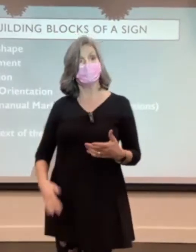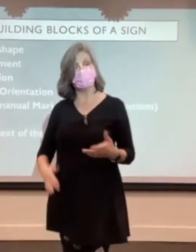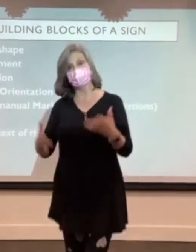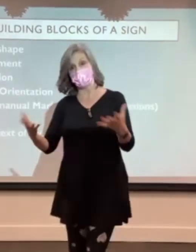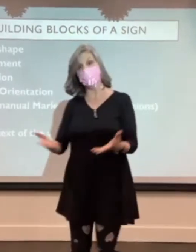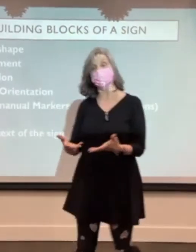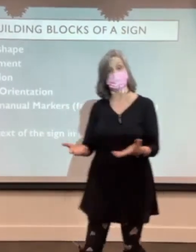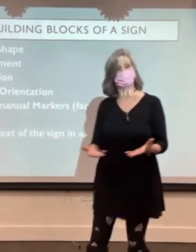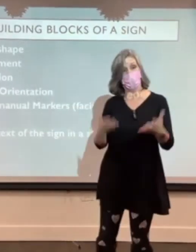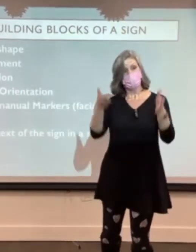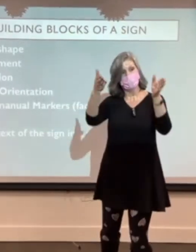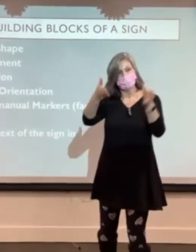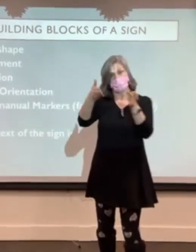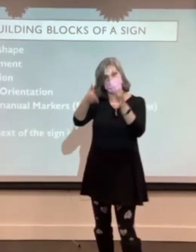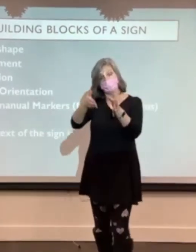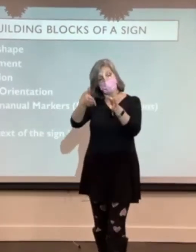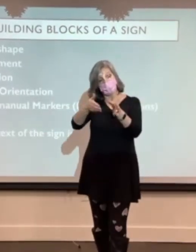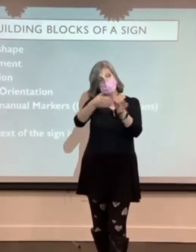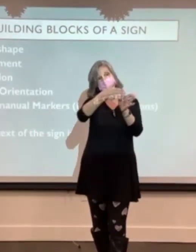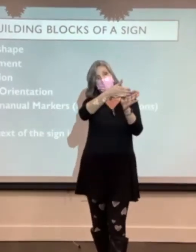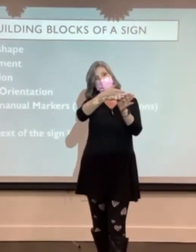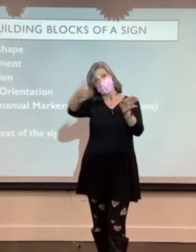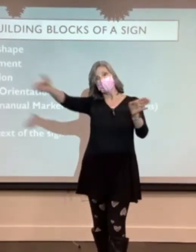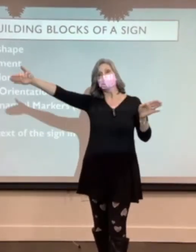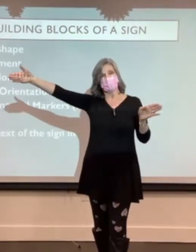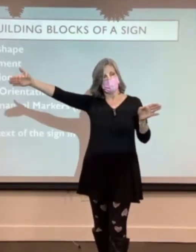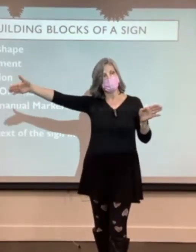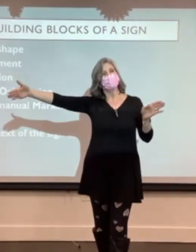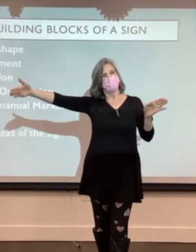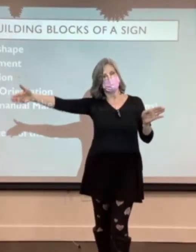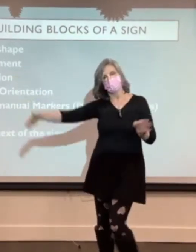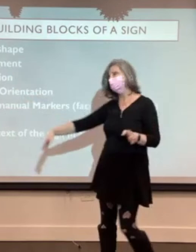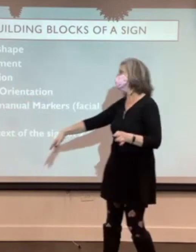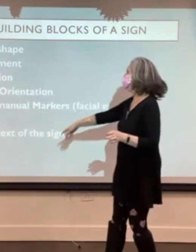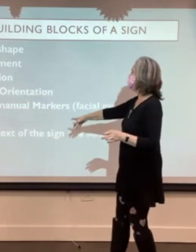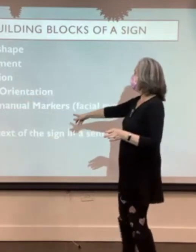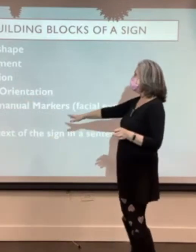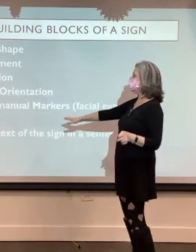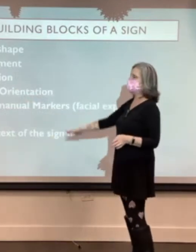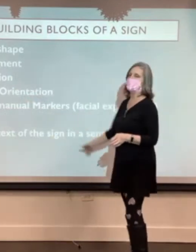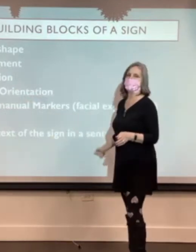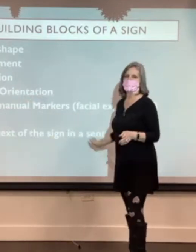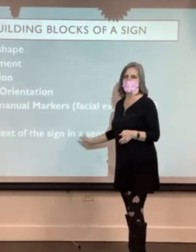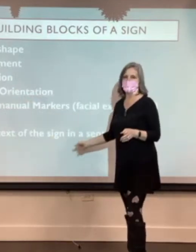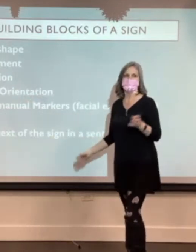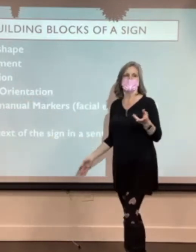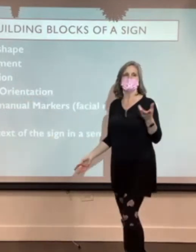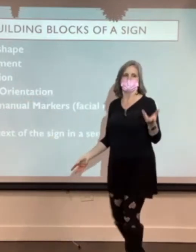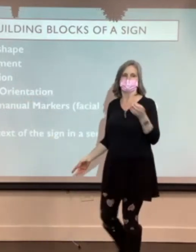right? So the context of how we use that one word changes in the context. The same thing with signs. Sometimes it's hard